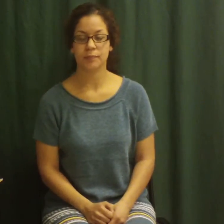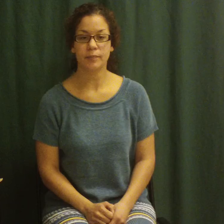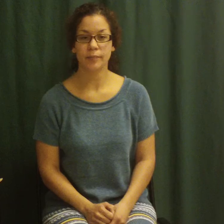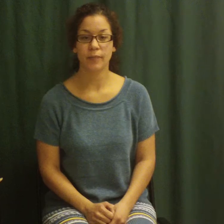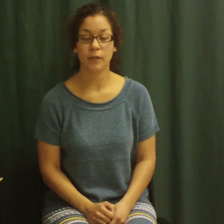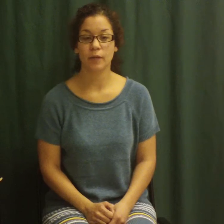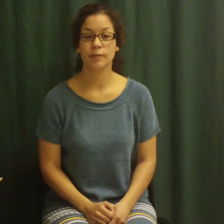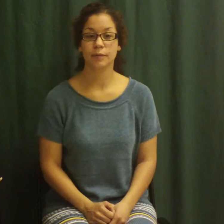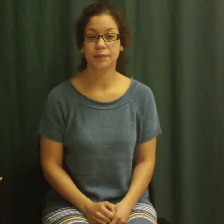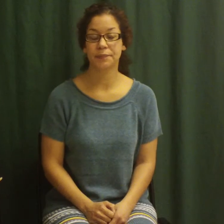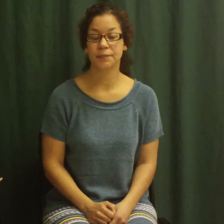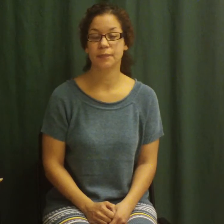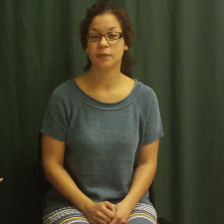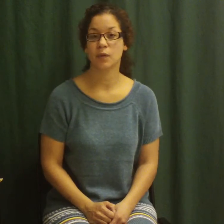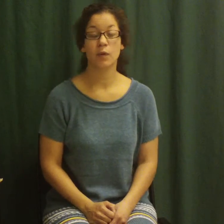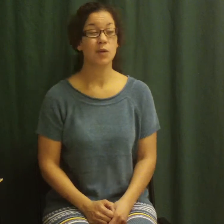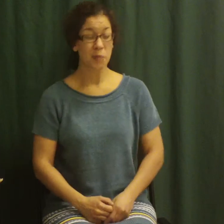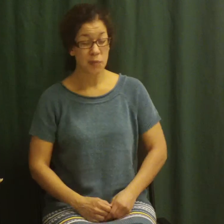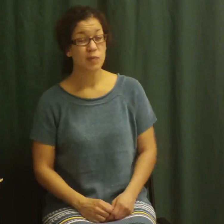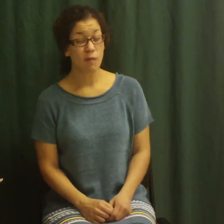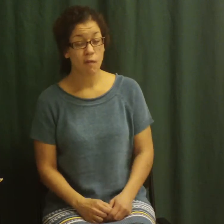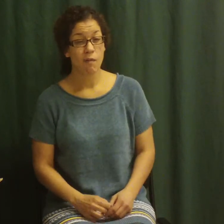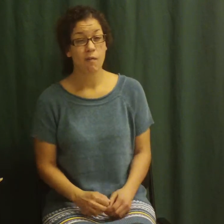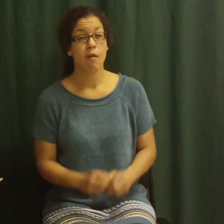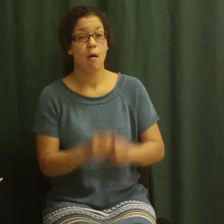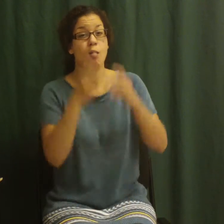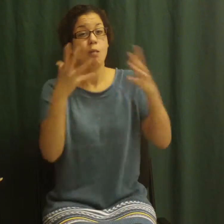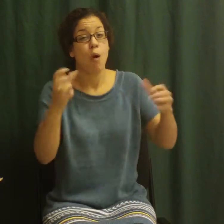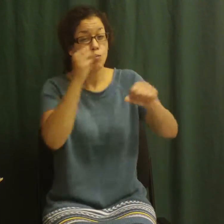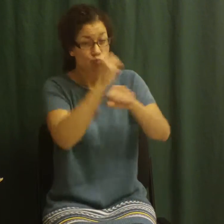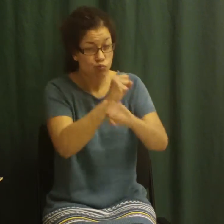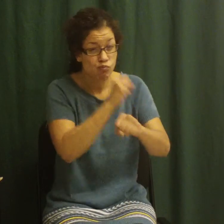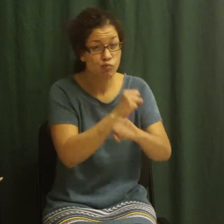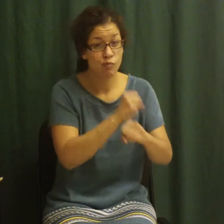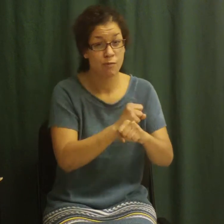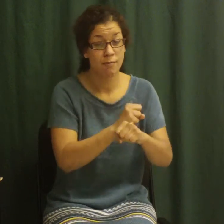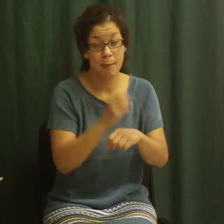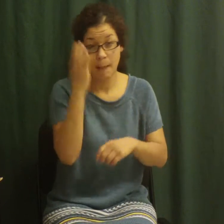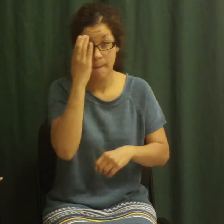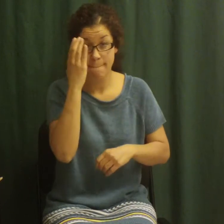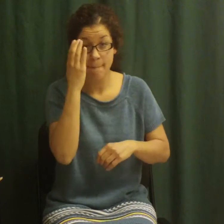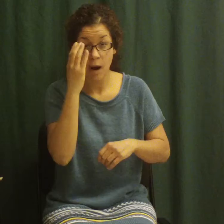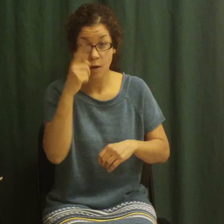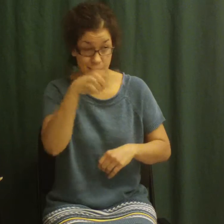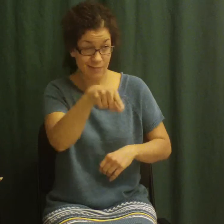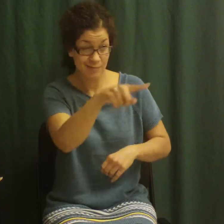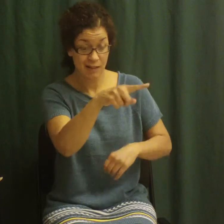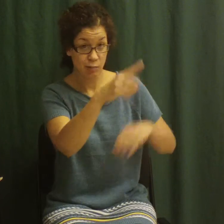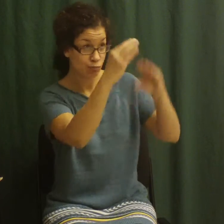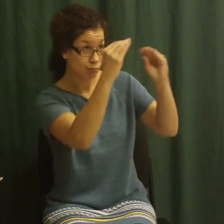There were plenty to do on board. The pirates taught me to sing sea